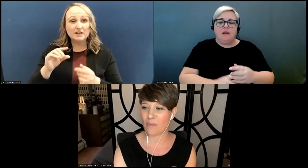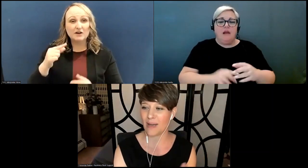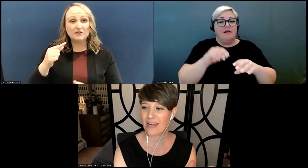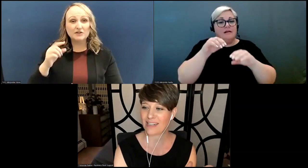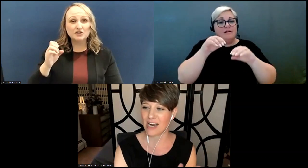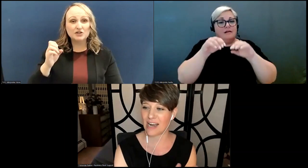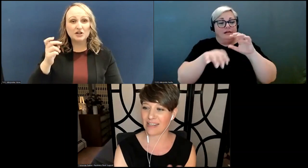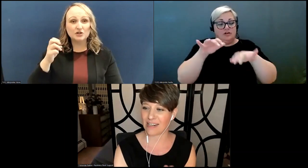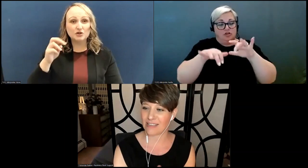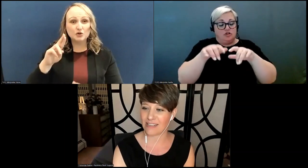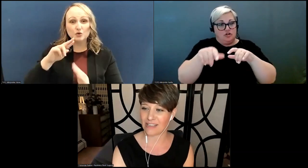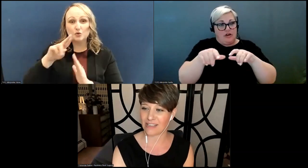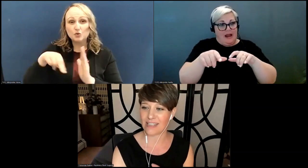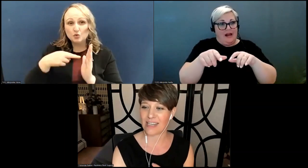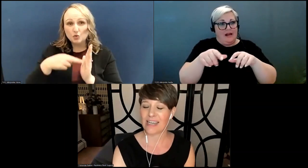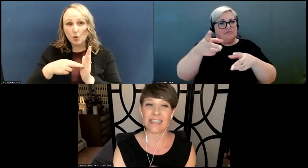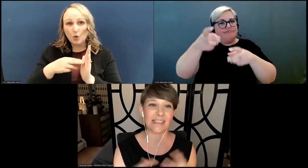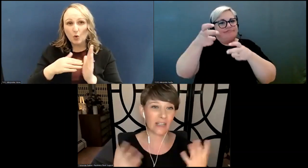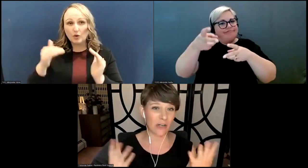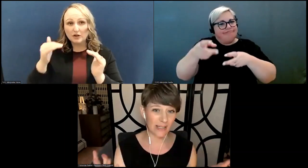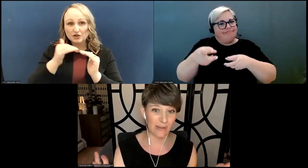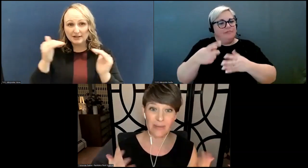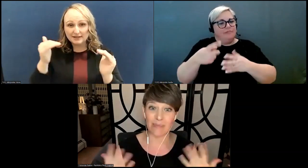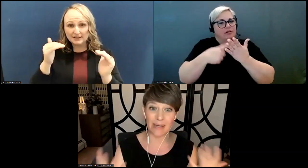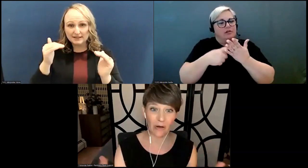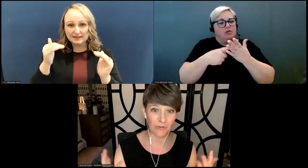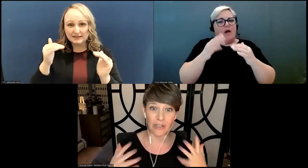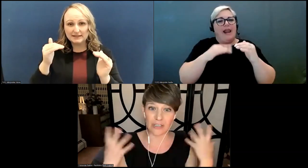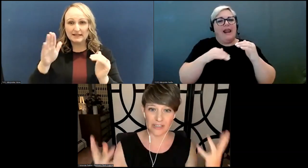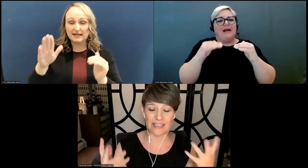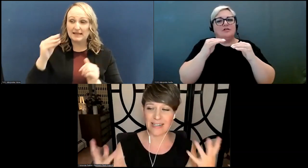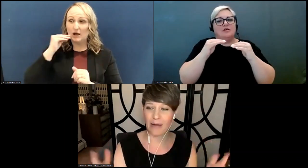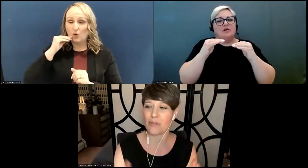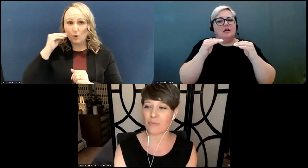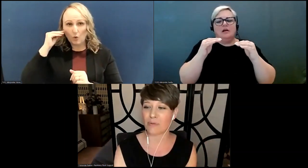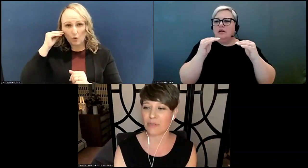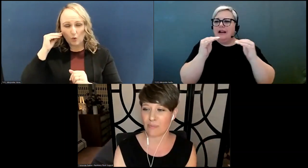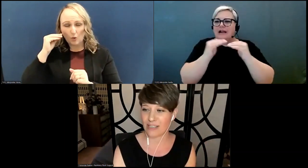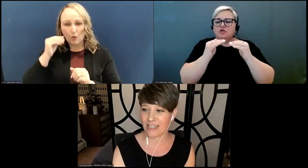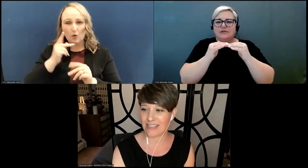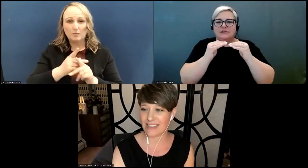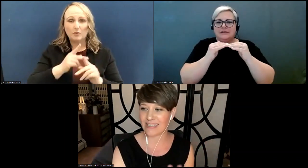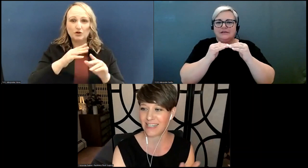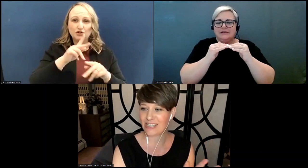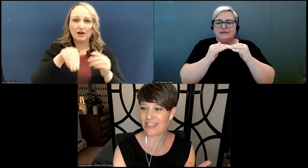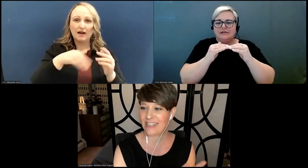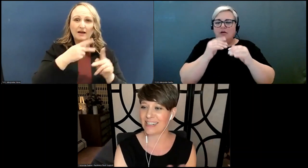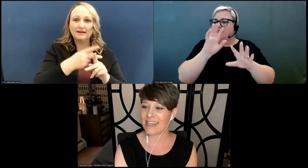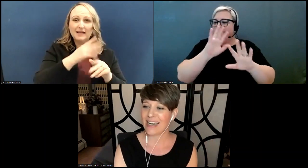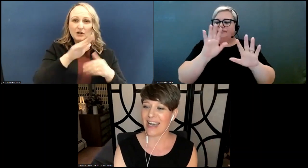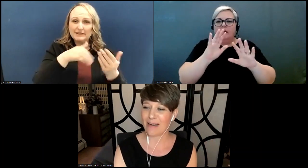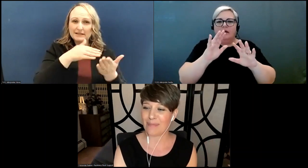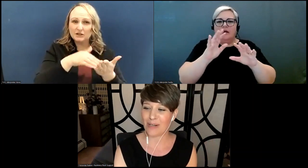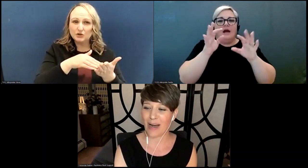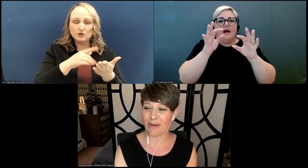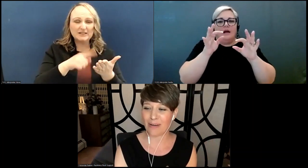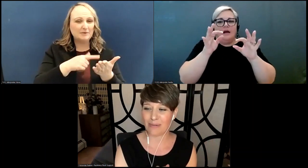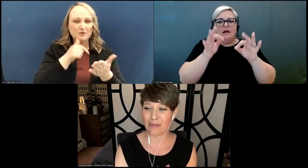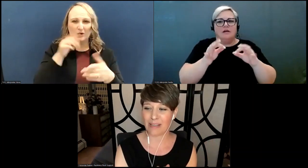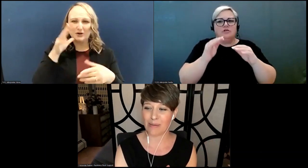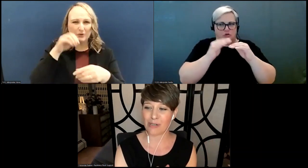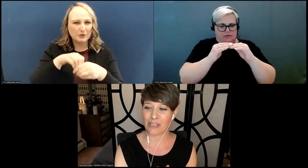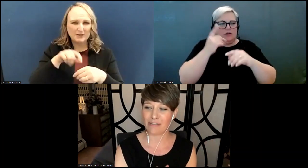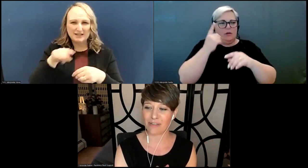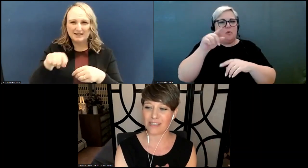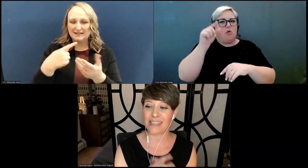the home and in childcare centers is, has been maybe overlooked or didn't come through so much in the discussion. How can